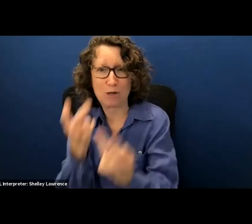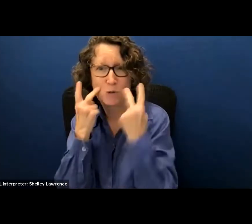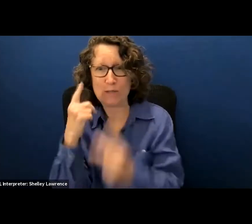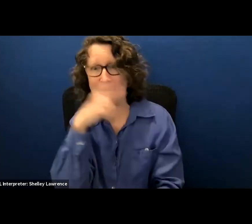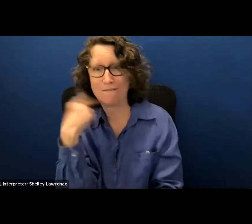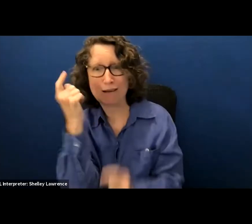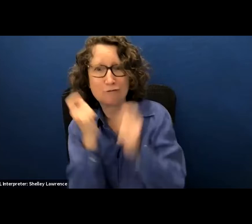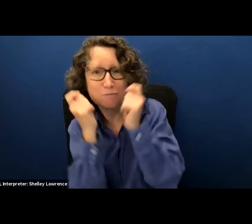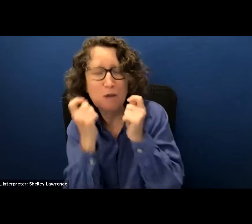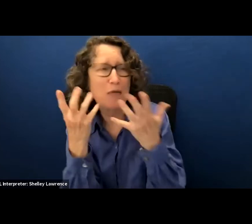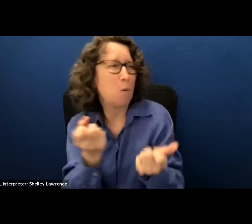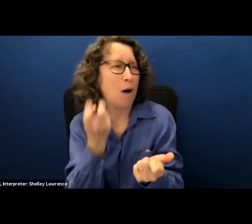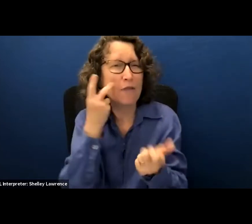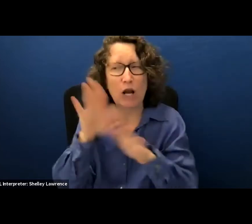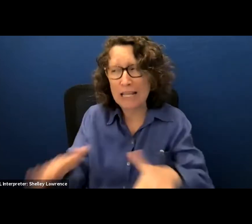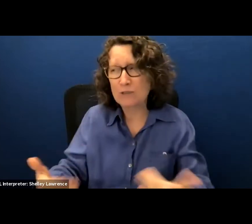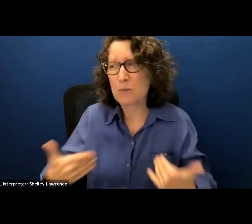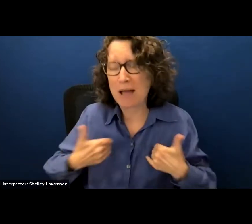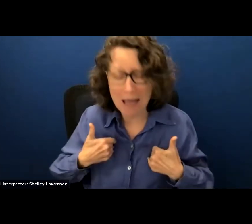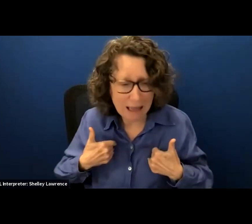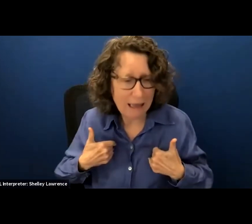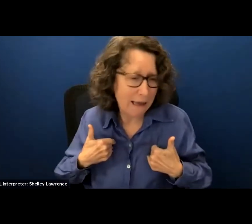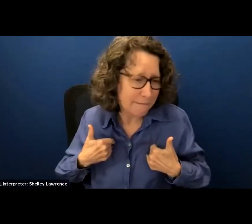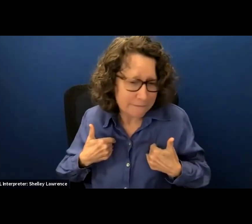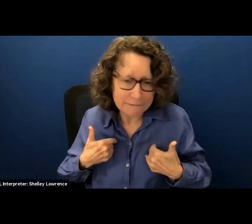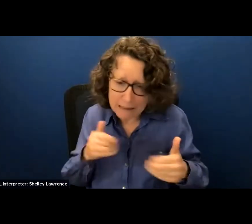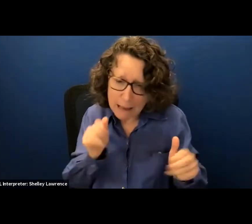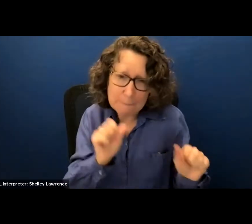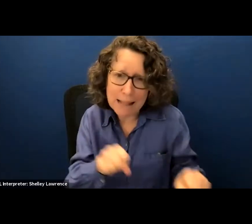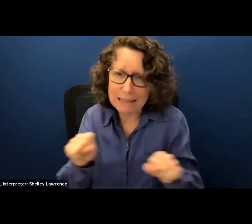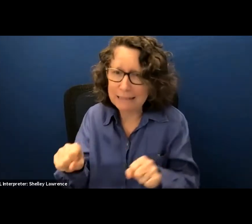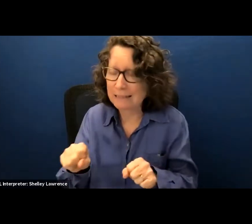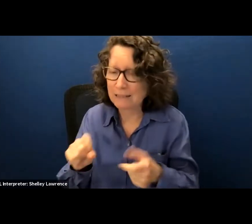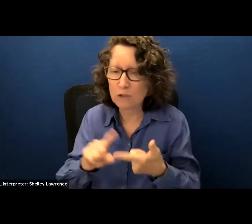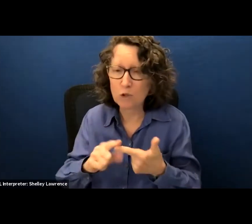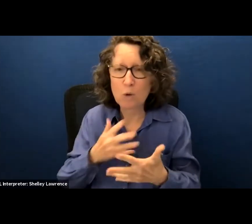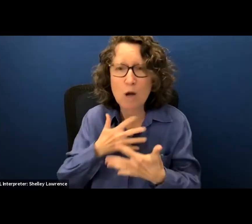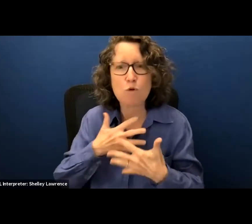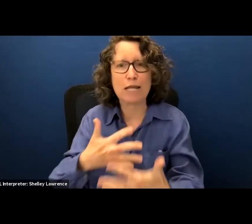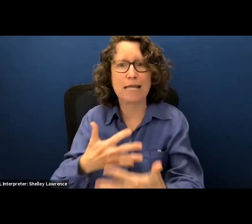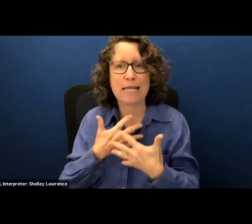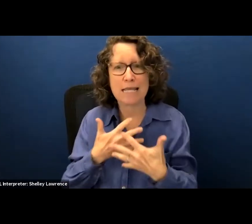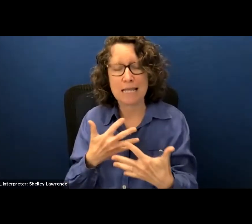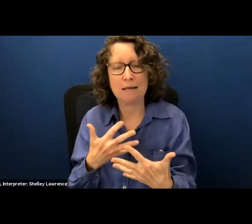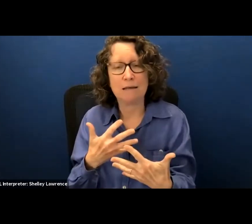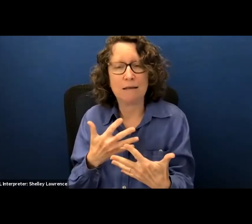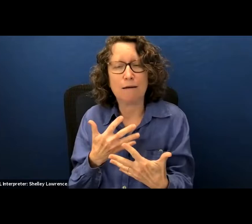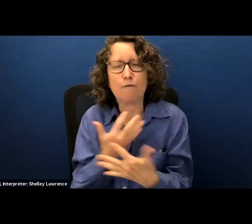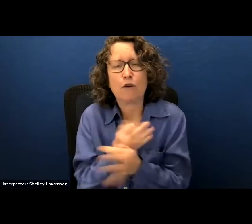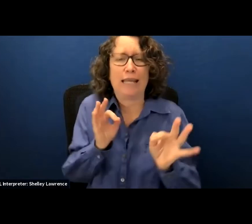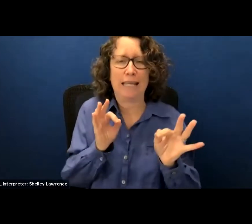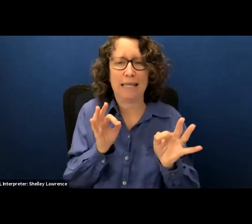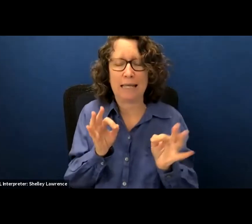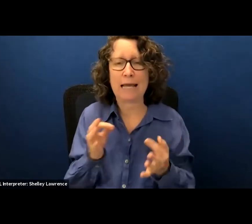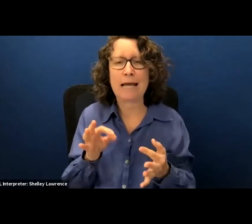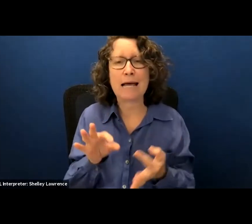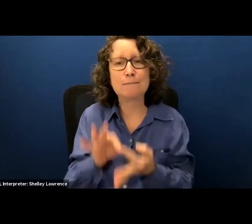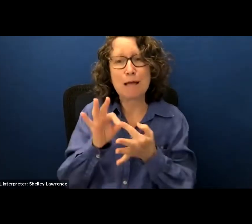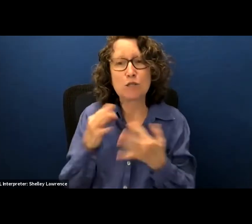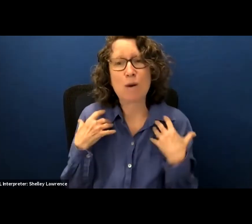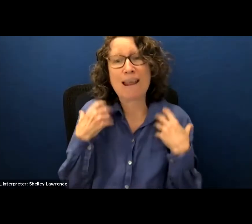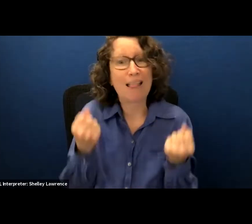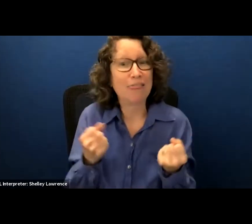facial expressions. They want their kids to have that ability to breathe freely, especially when they're healthy, when they're not